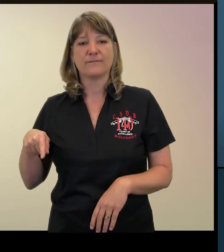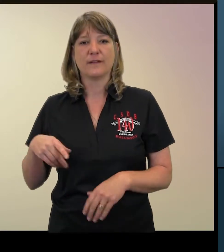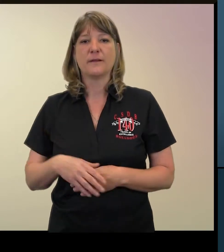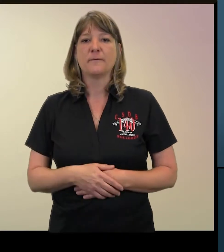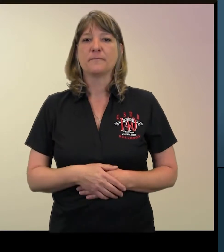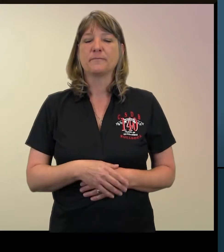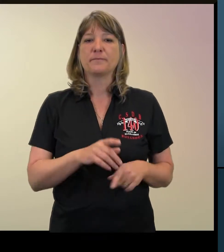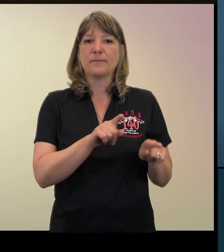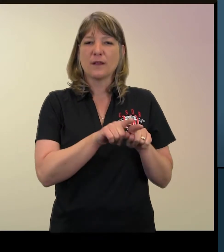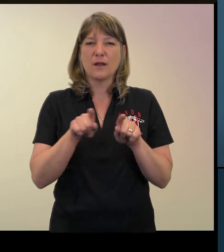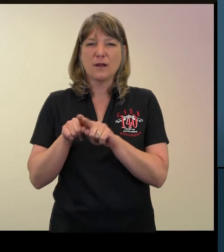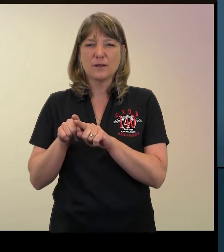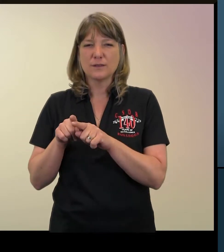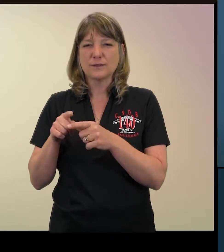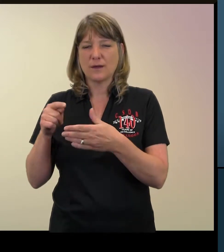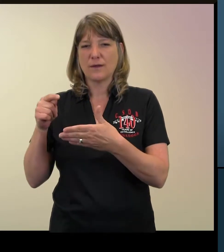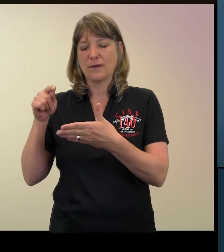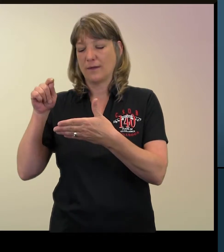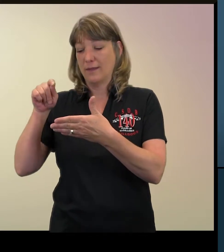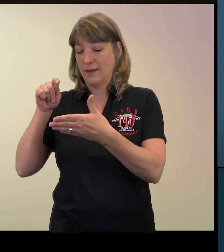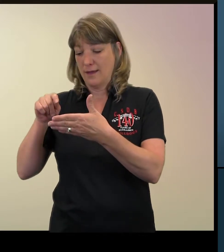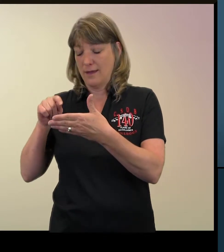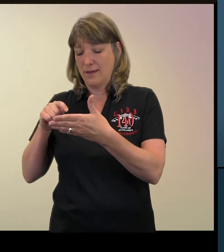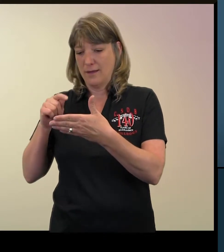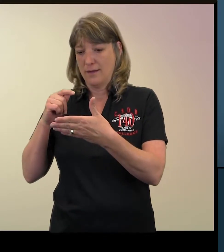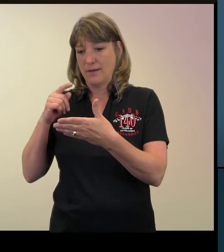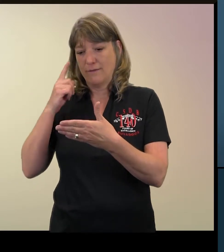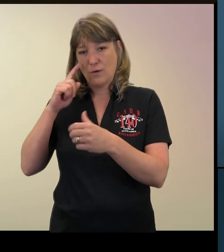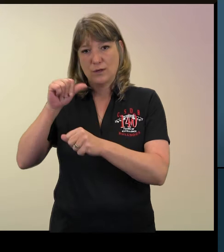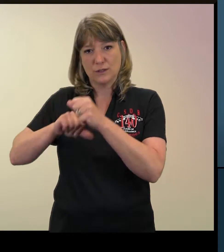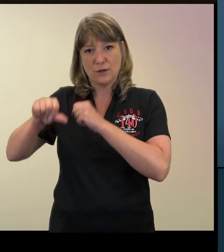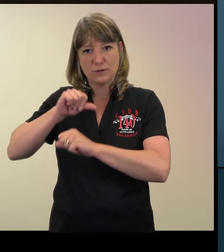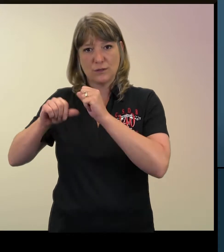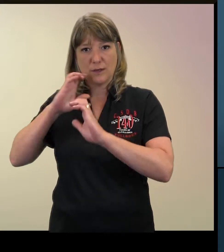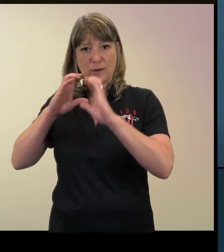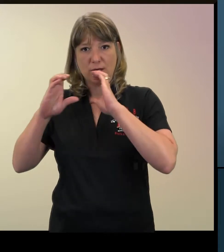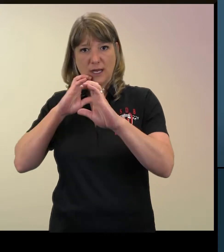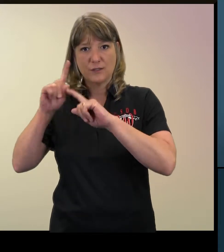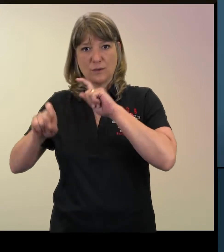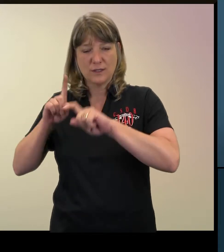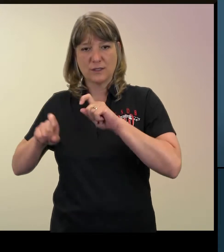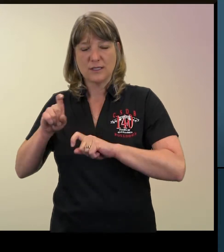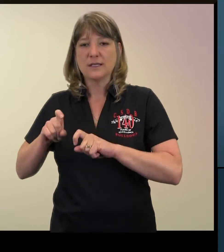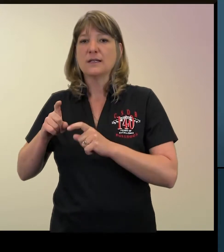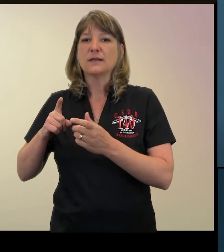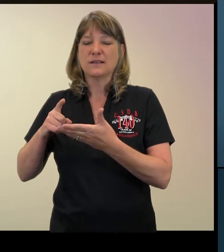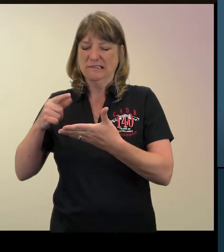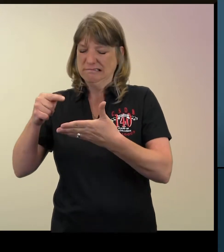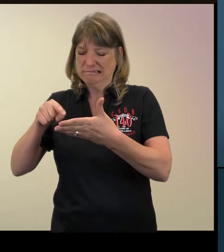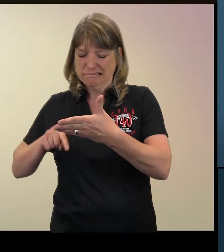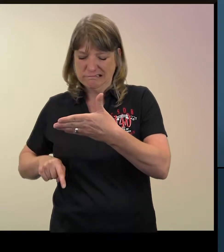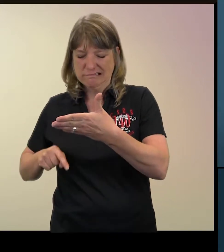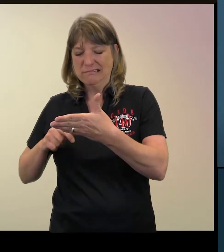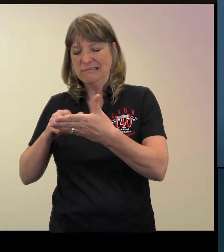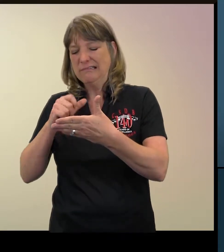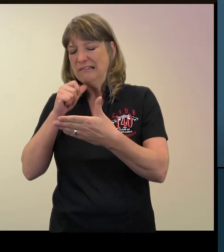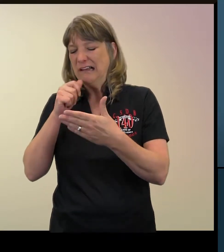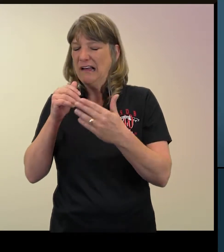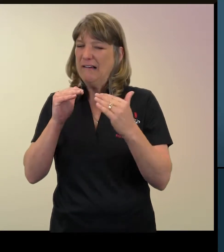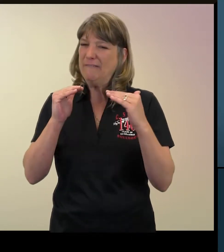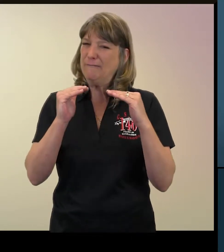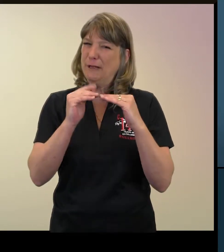Spanish versions. Again, looking at the items of the social communication questionnaire, some of the items are